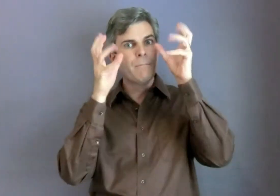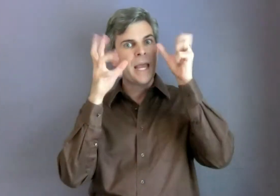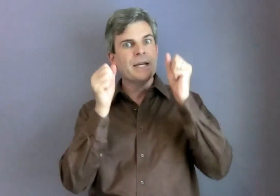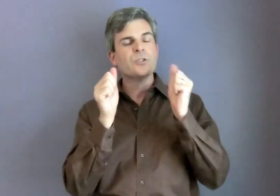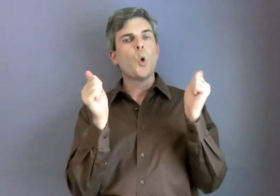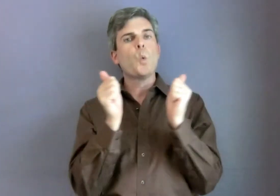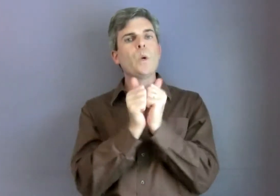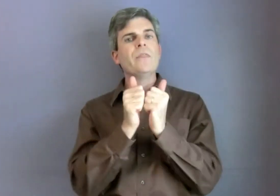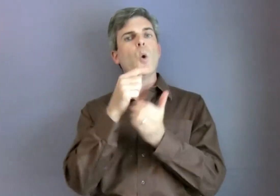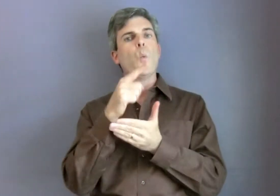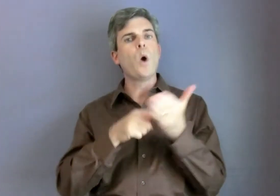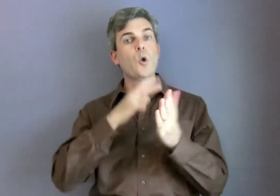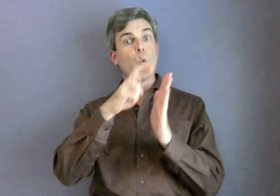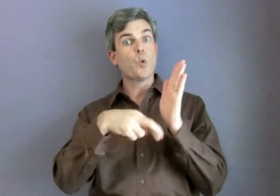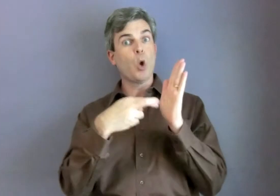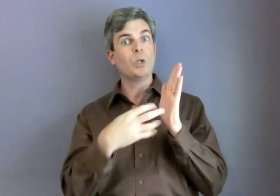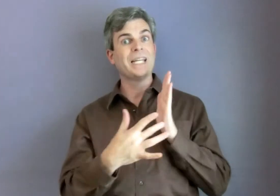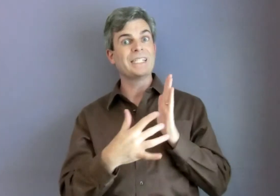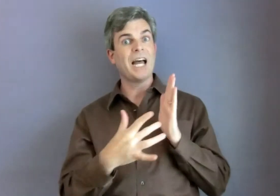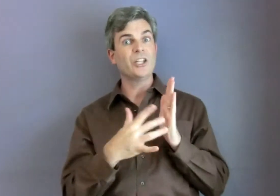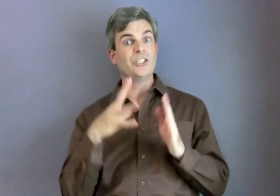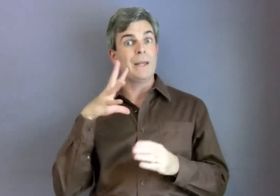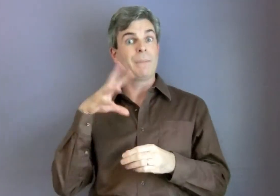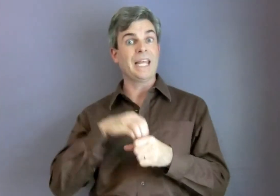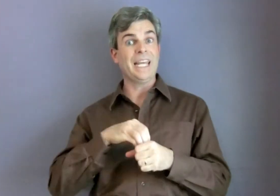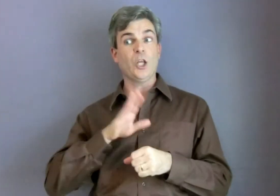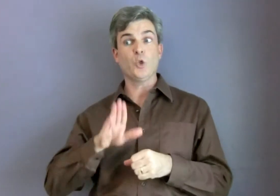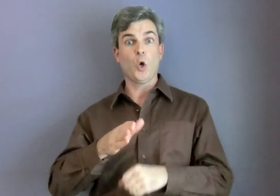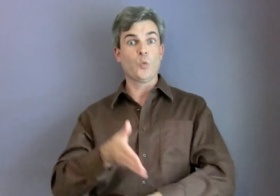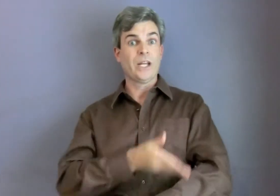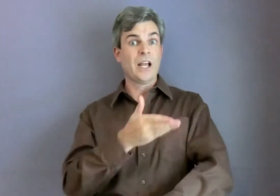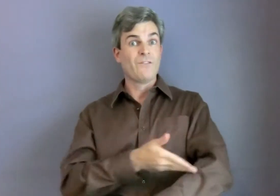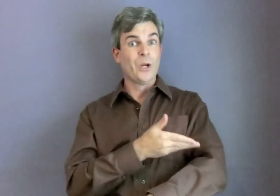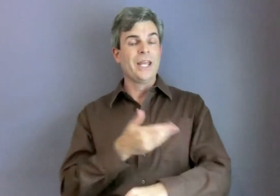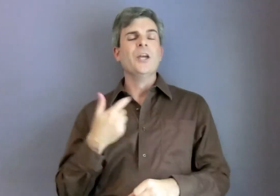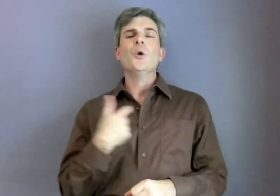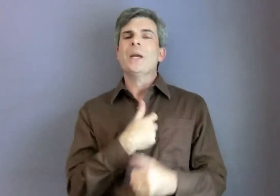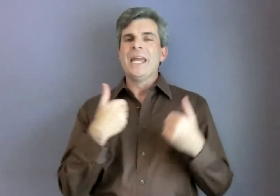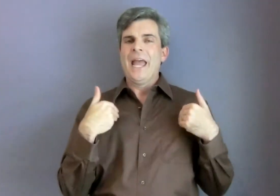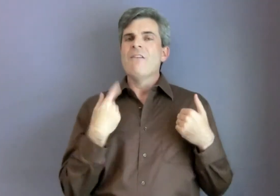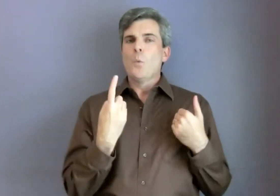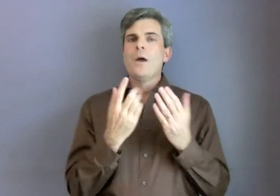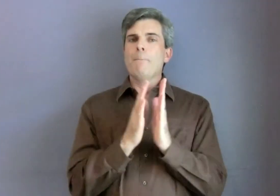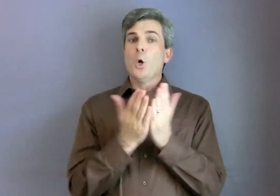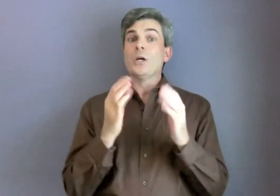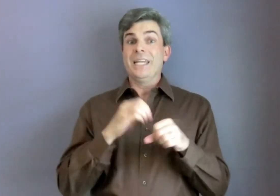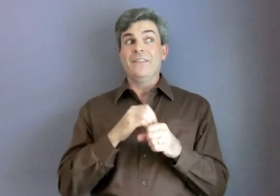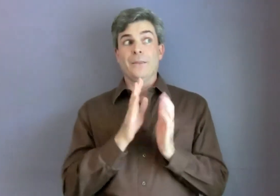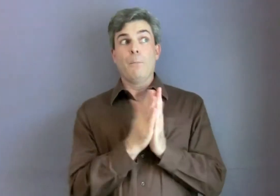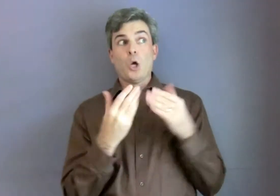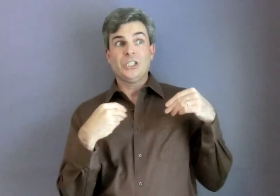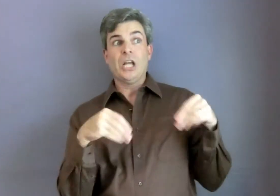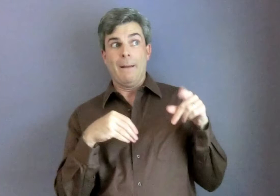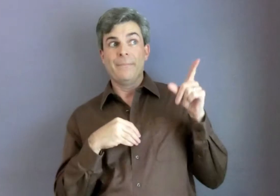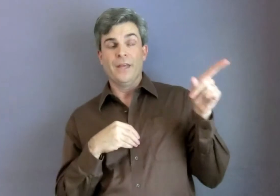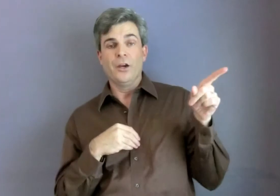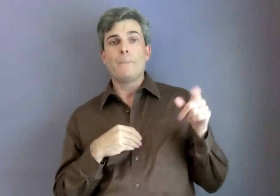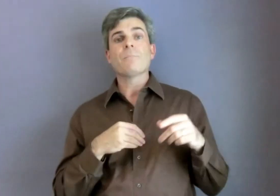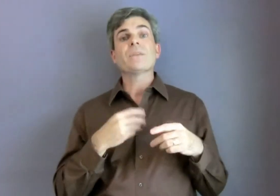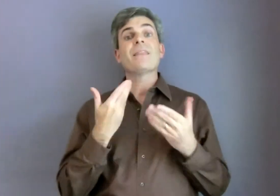your recovery. And you know, we have his book outside in the bookshop. The thing that amazed me is that